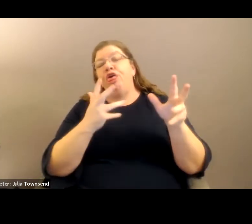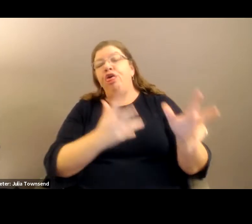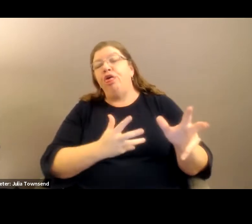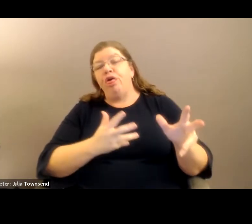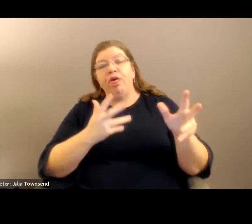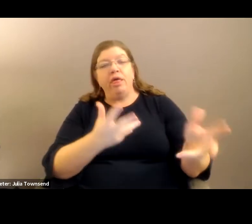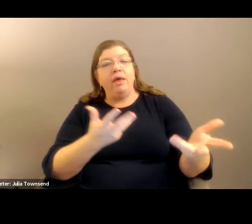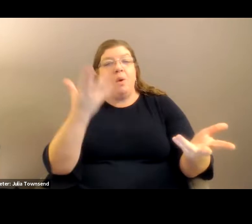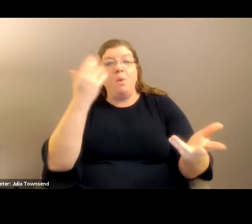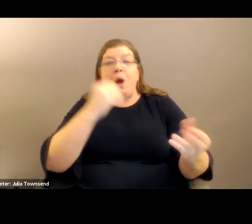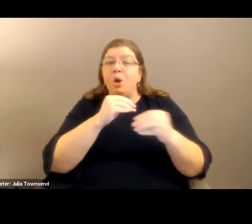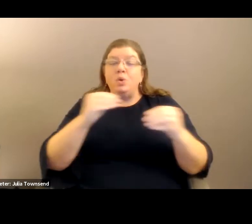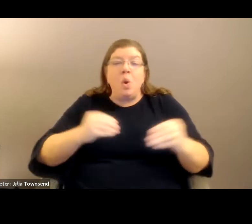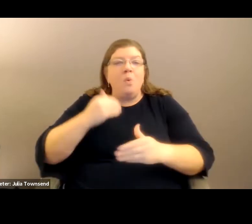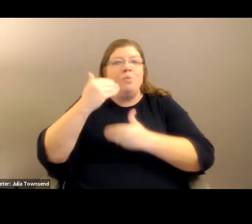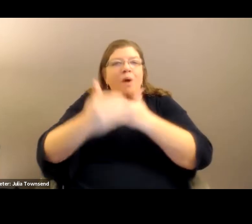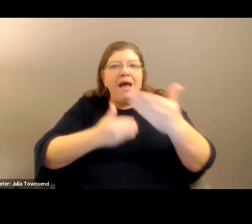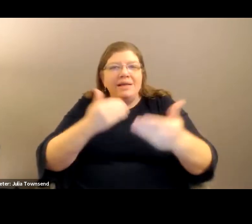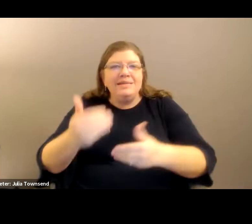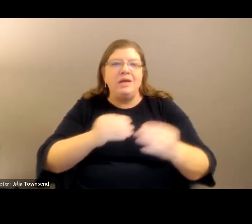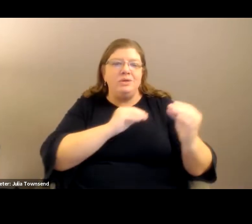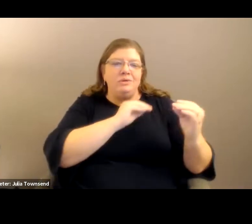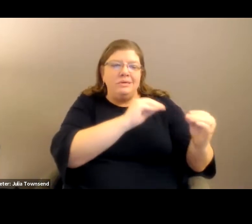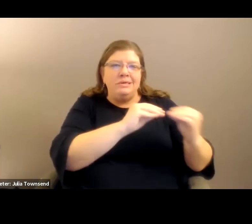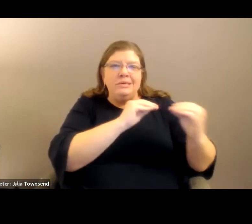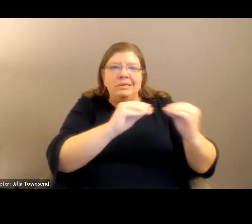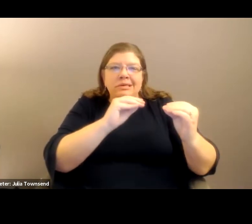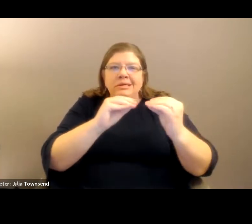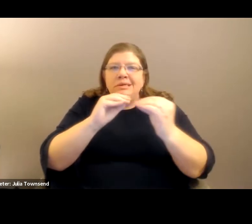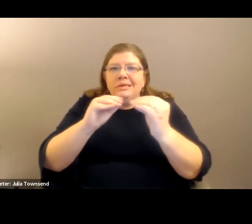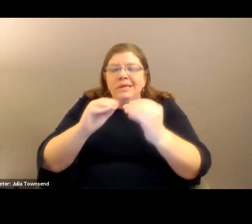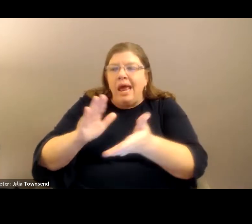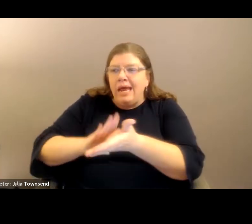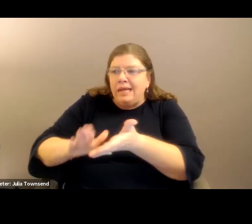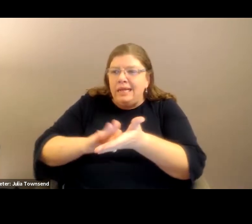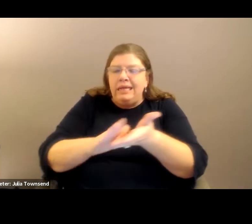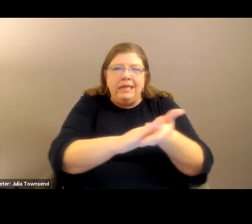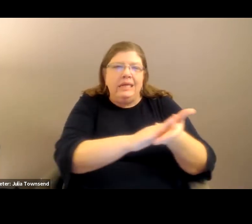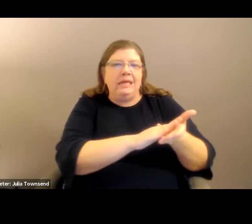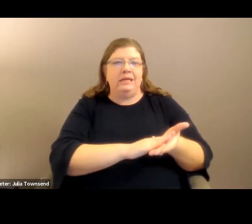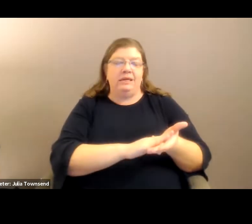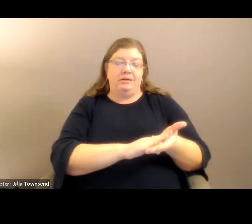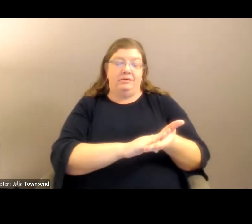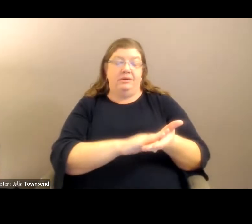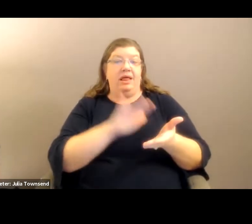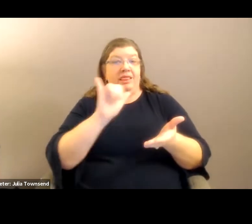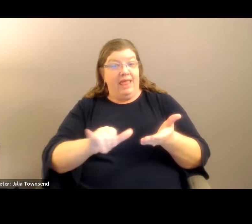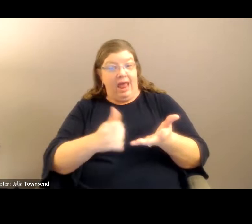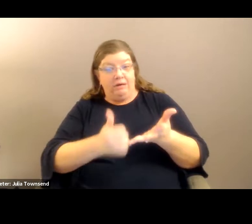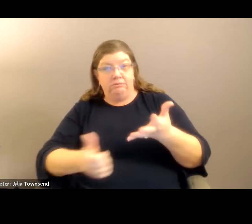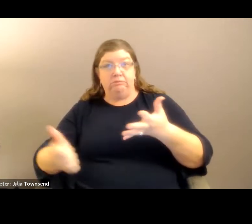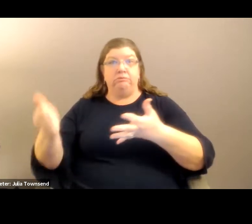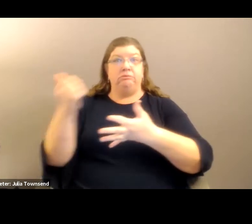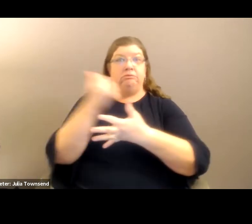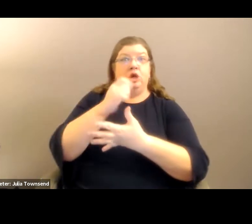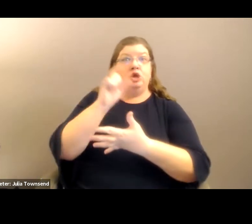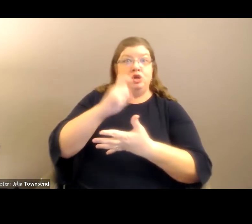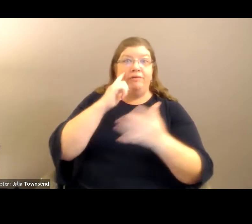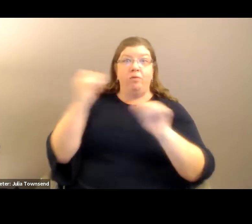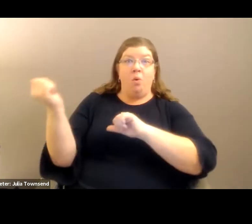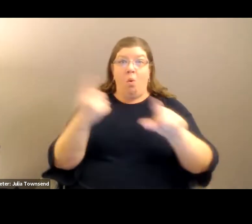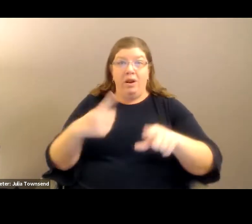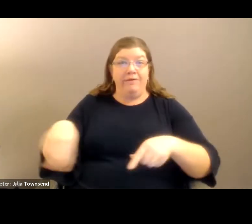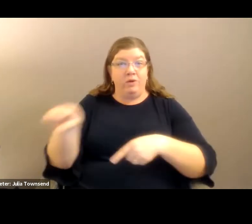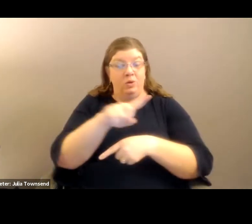there really wasn't a process where things were getting fixed and cleaned. And I think that should be a priority for all of you